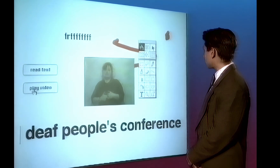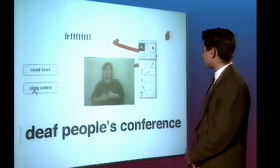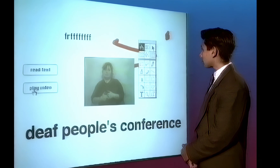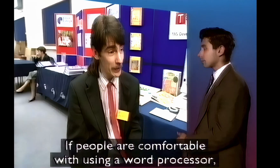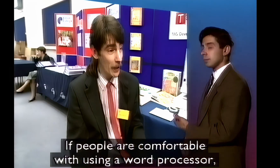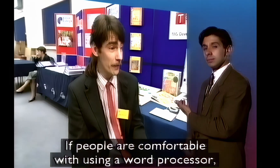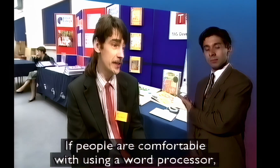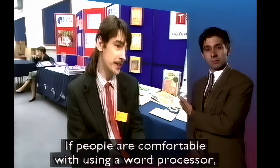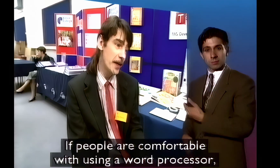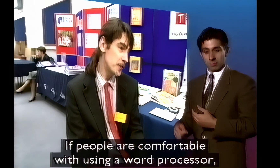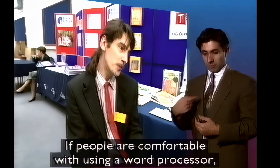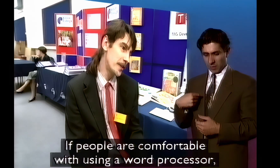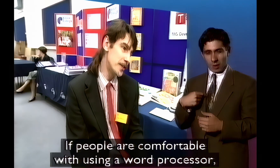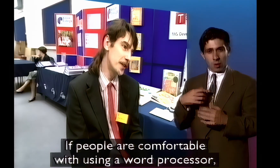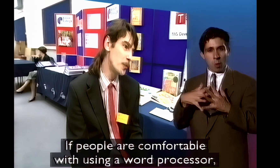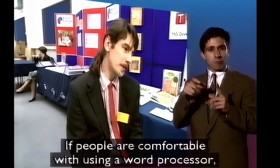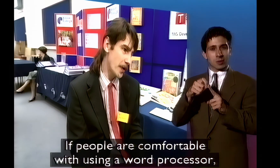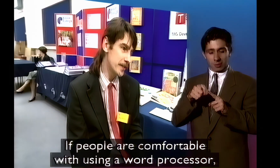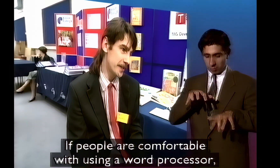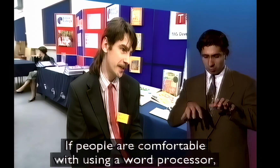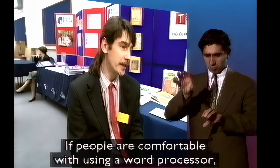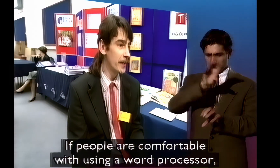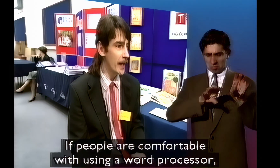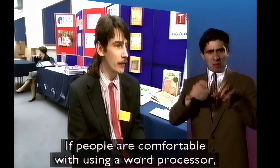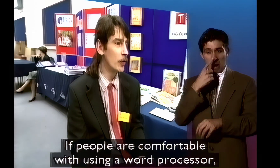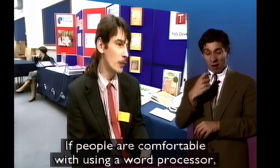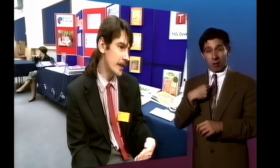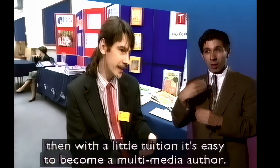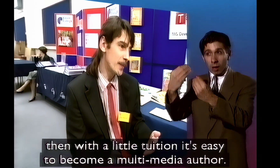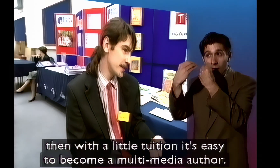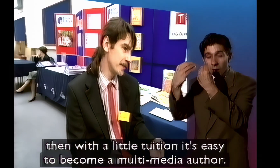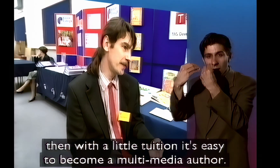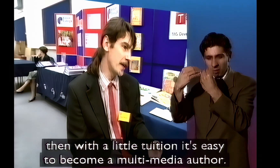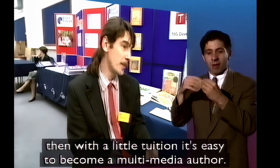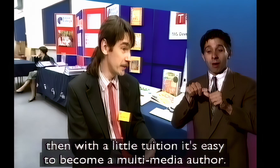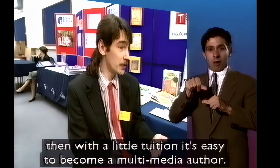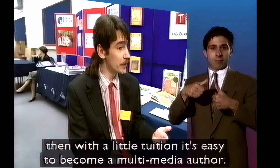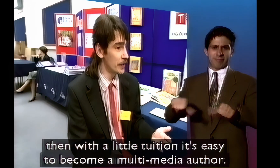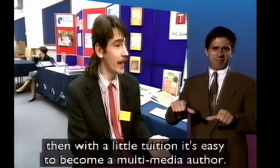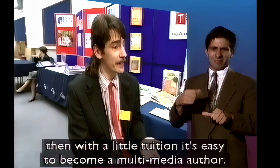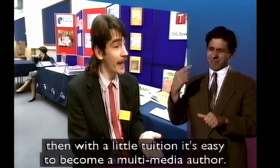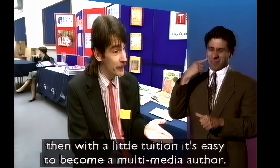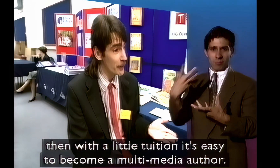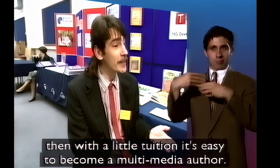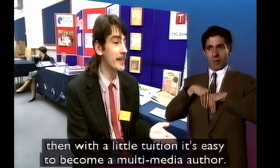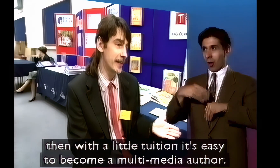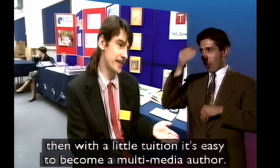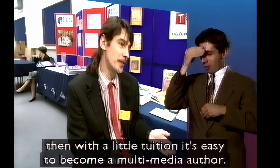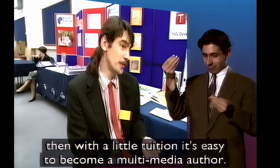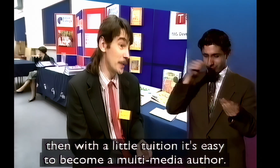If people are confident and comfortable with using a word processor, then with a little bit of tuition, it's ever so easy to become